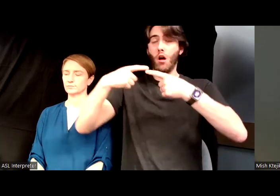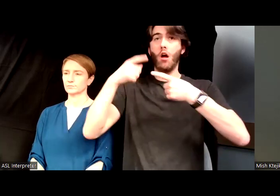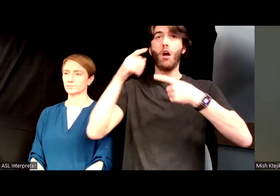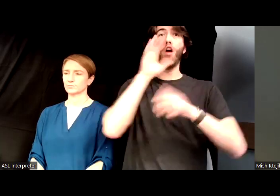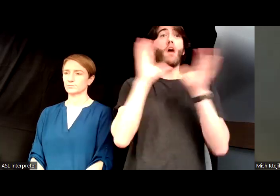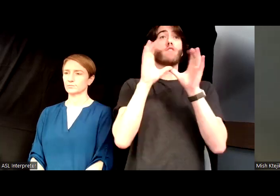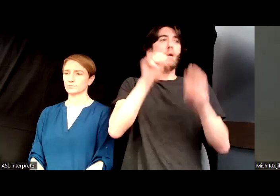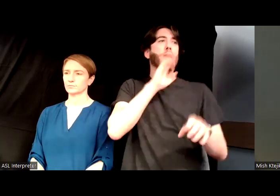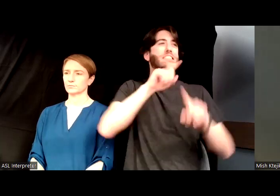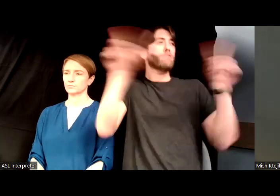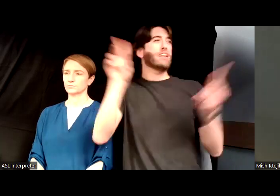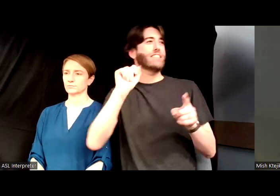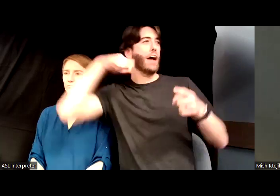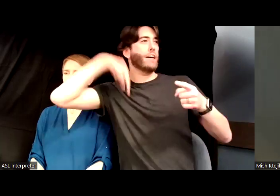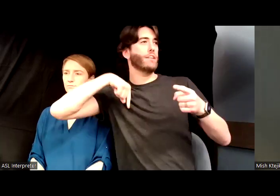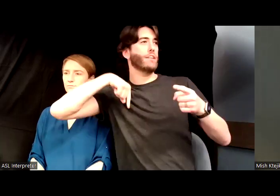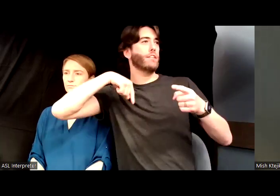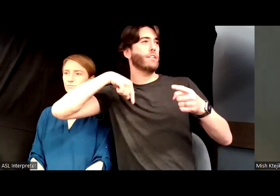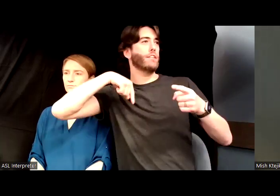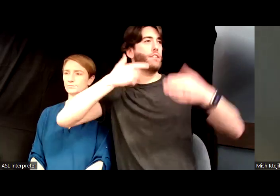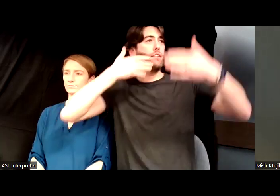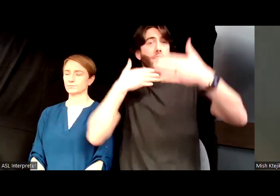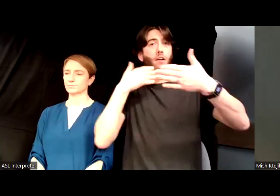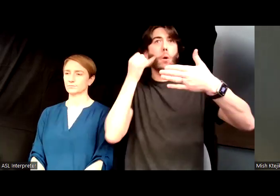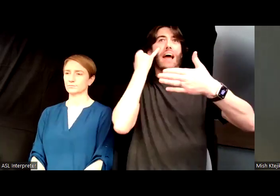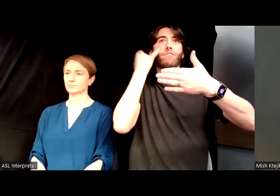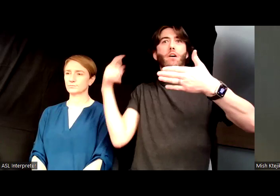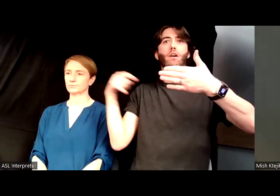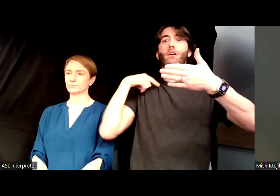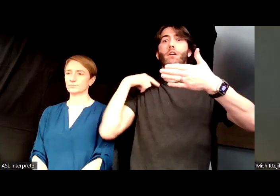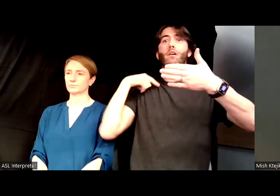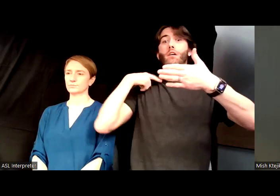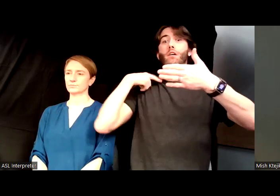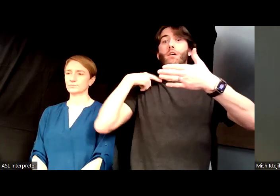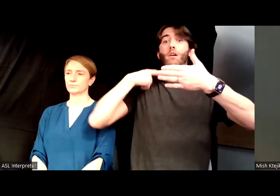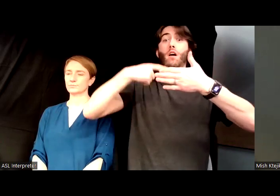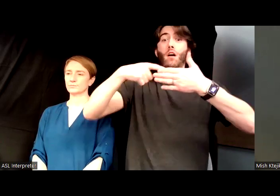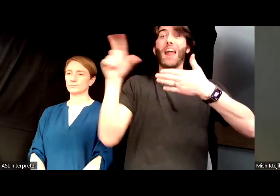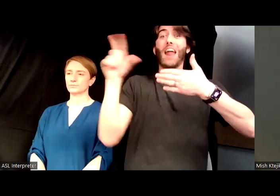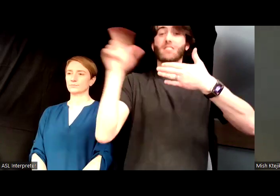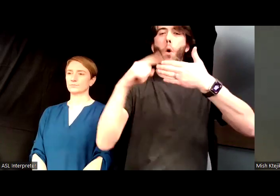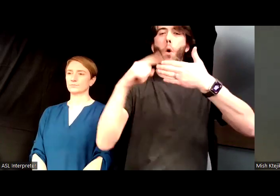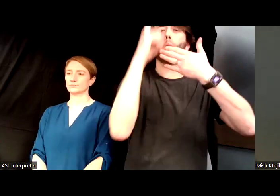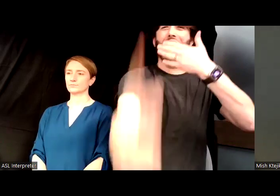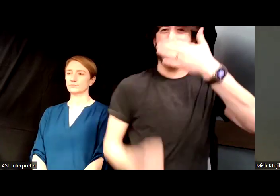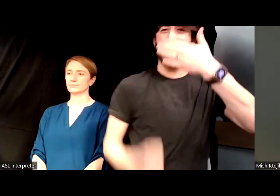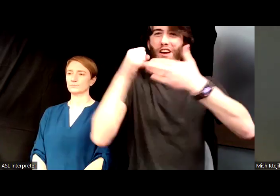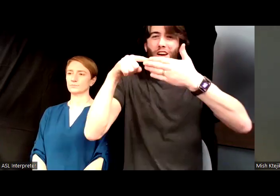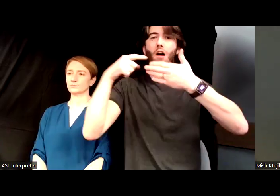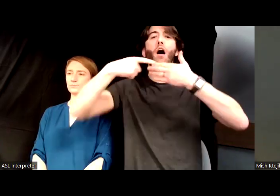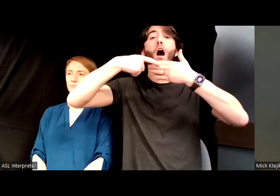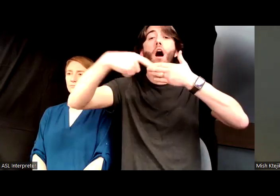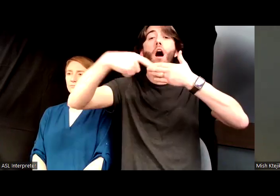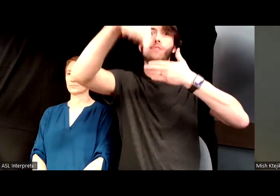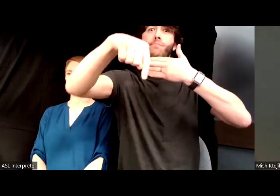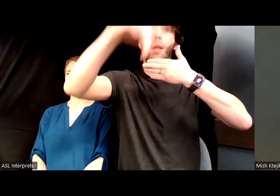year, but the certification has a different cycle. So, the license is good for 1 year,